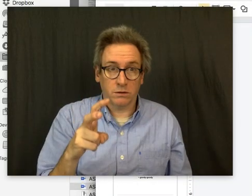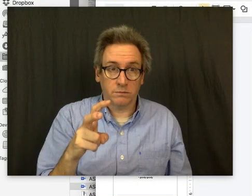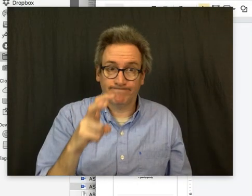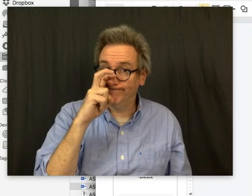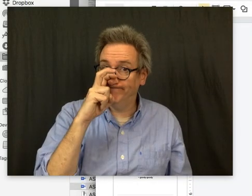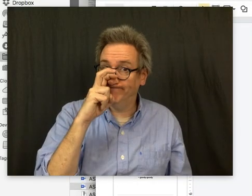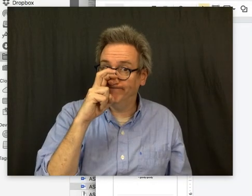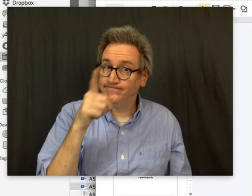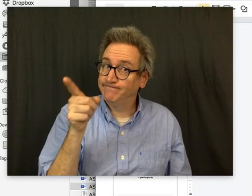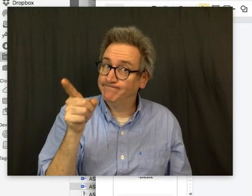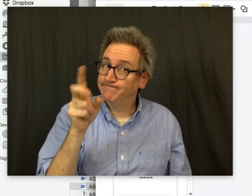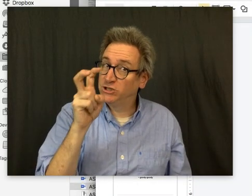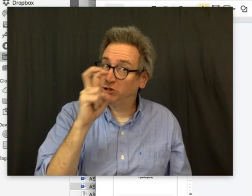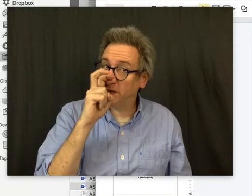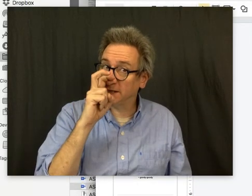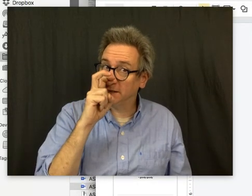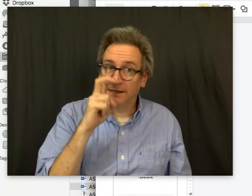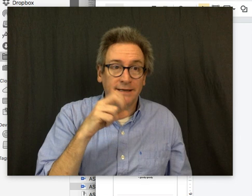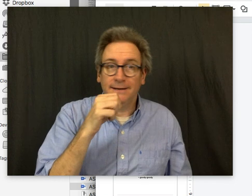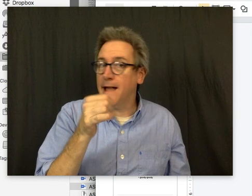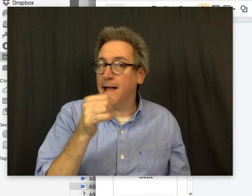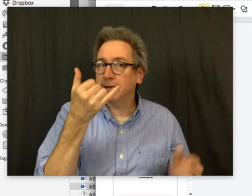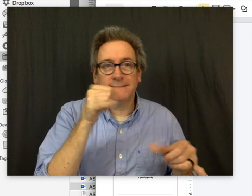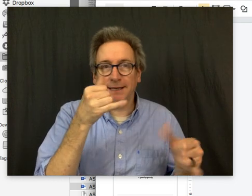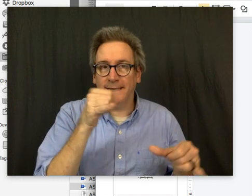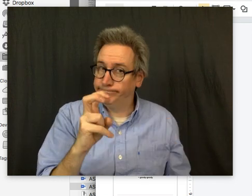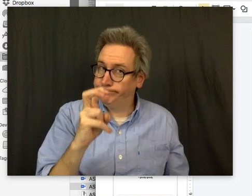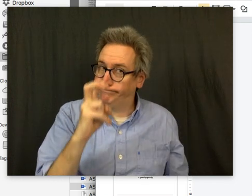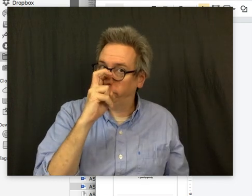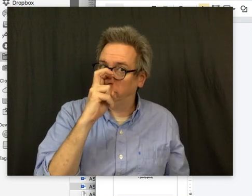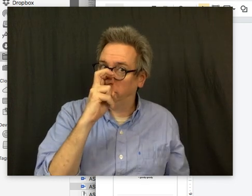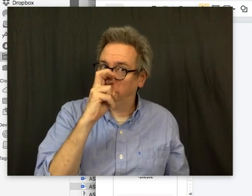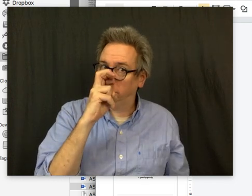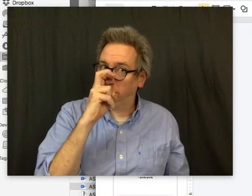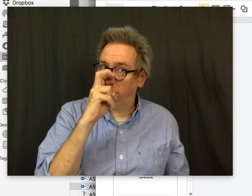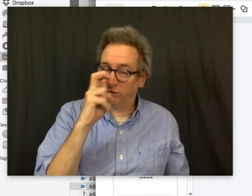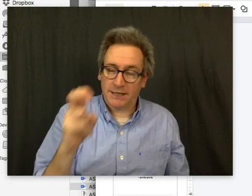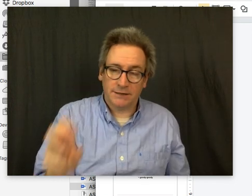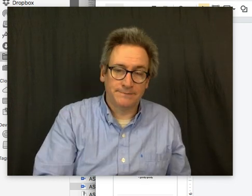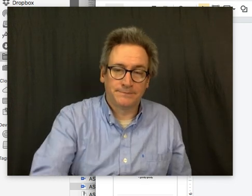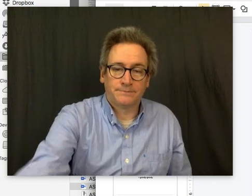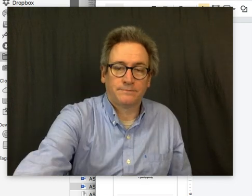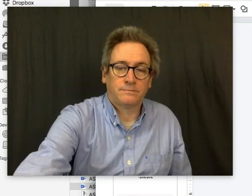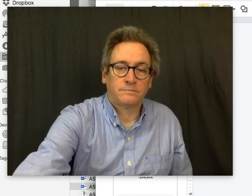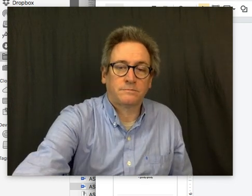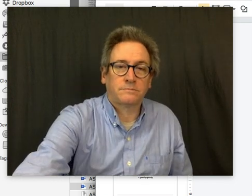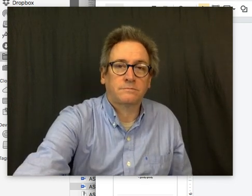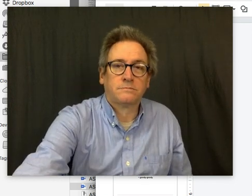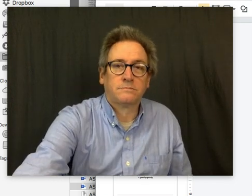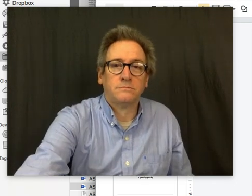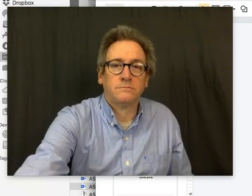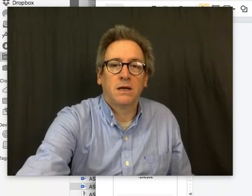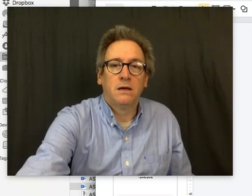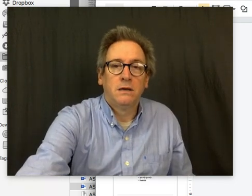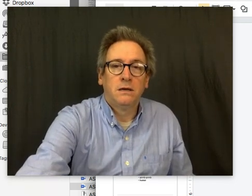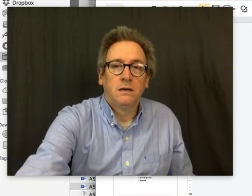or strict. Not silly, strict.